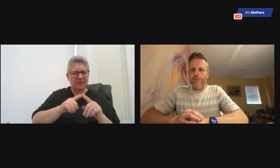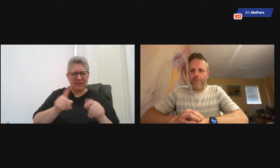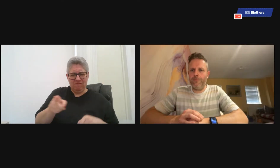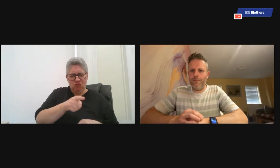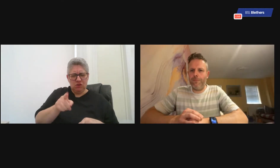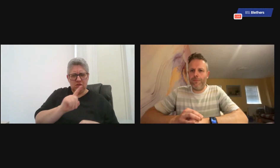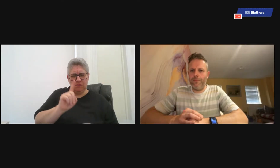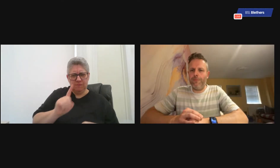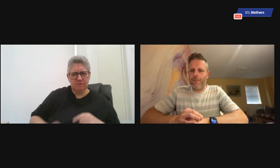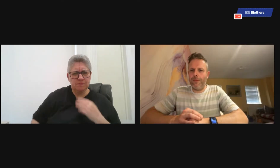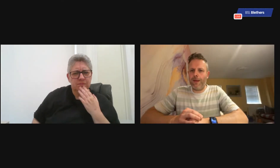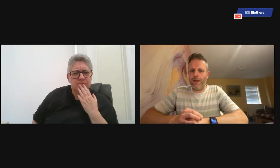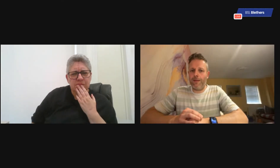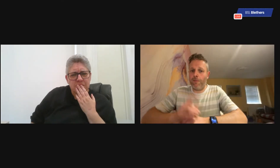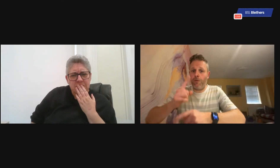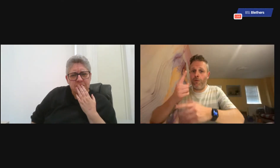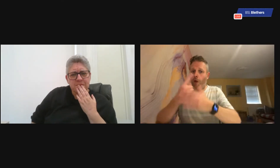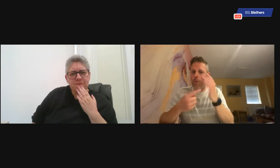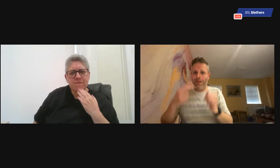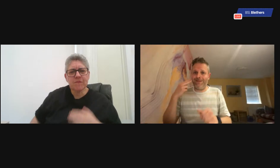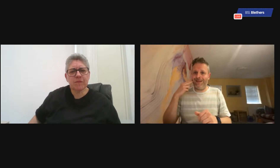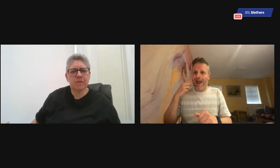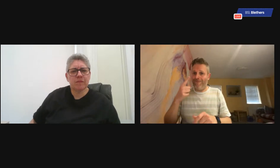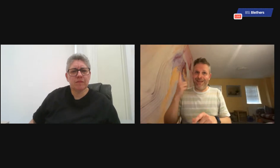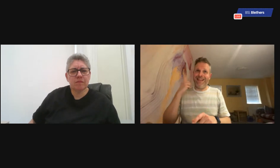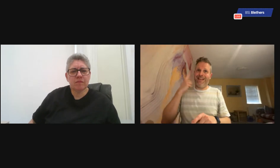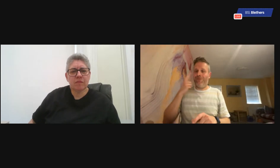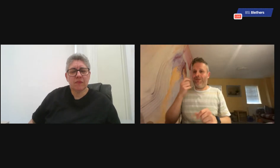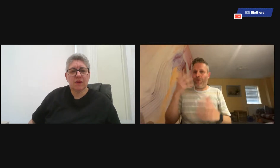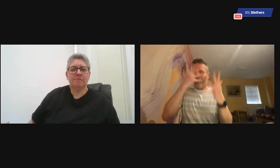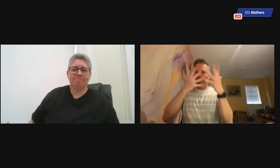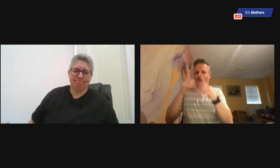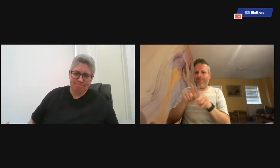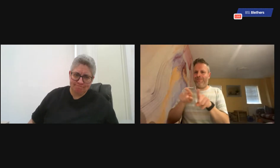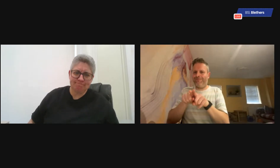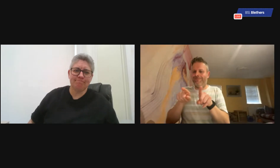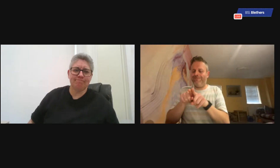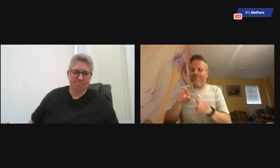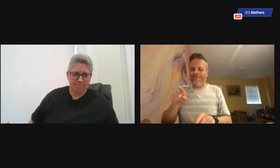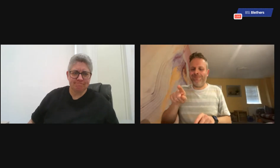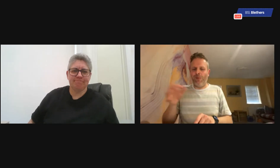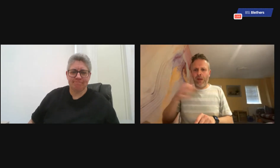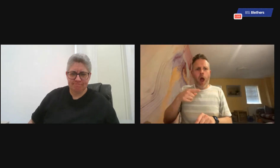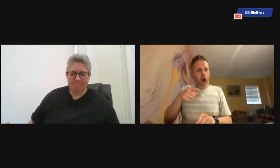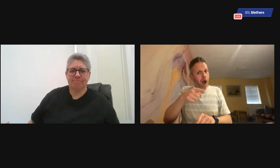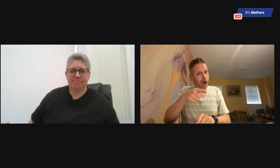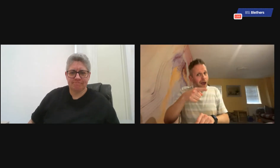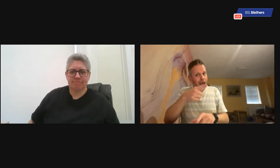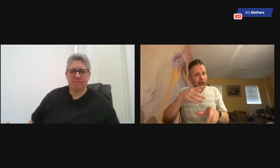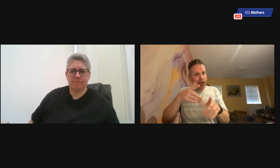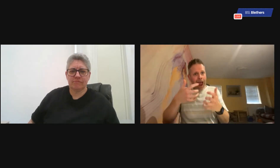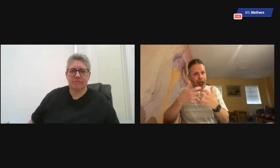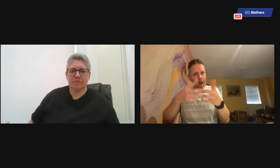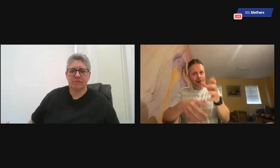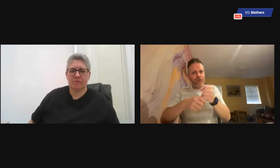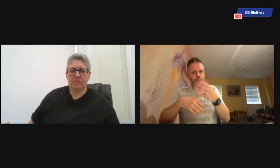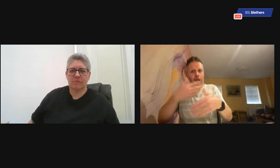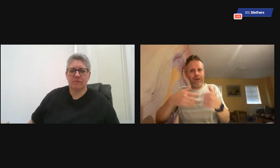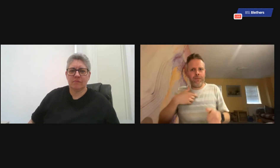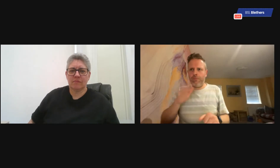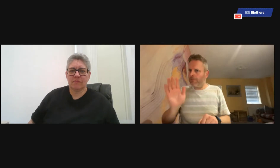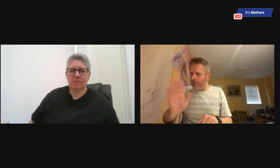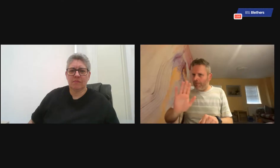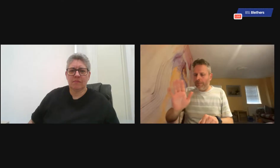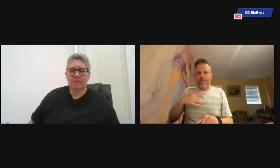between fostering and adoption, or do you have to pick a particular path? I don't think only deaf people are confused at